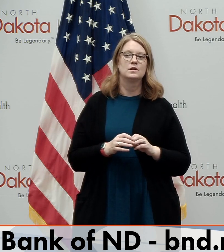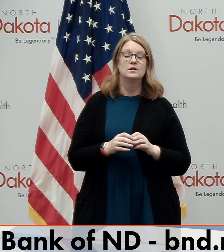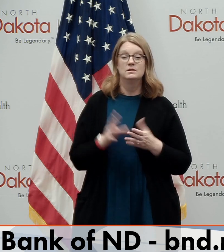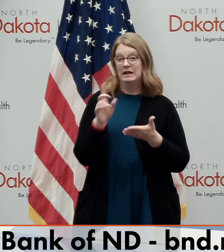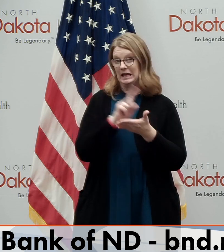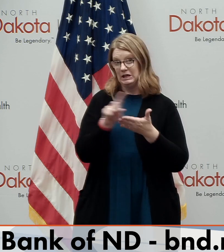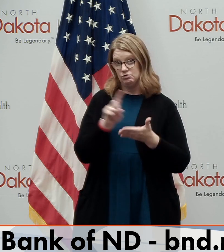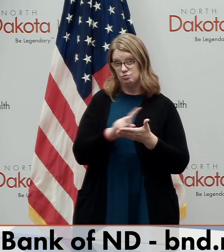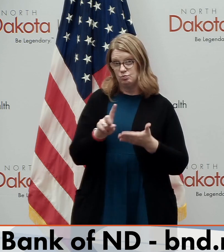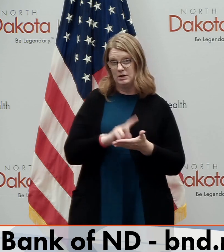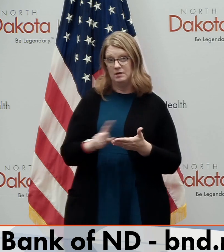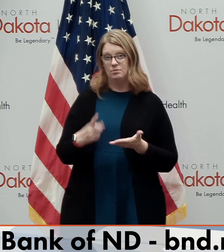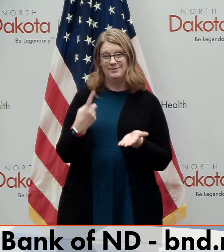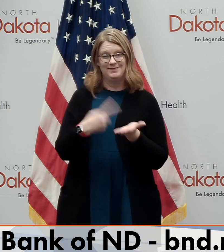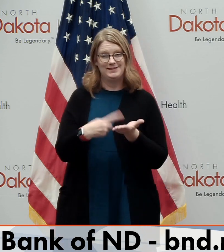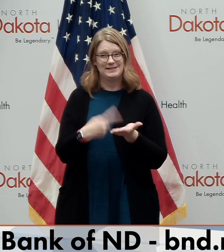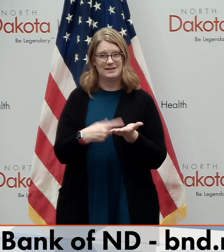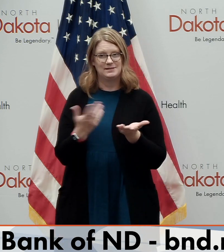week about